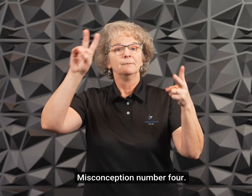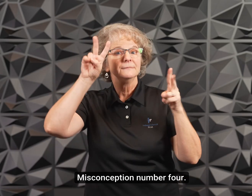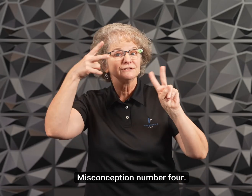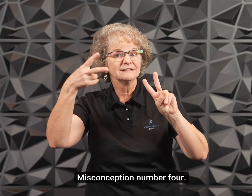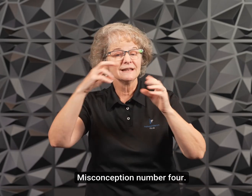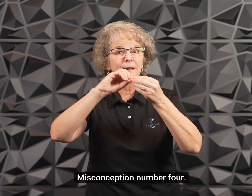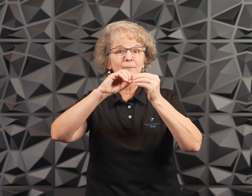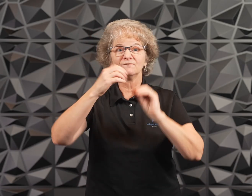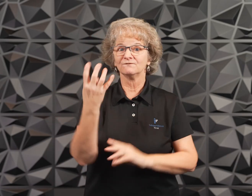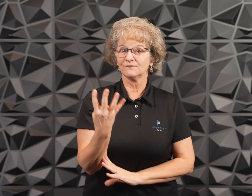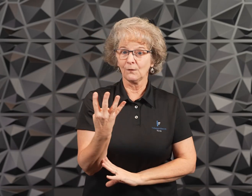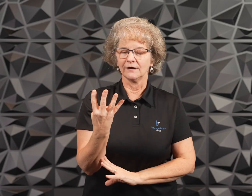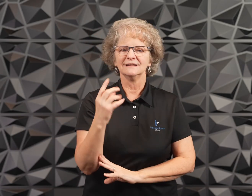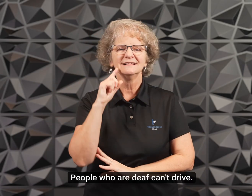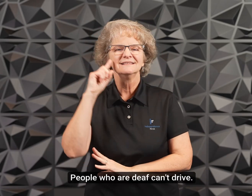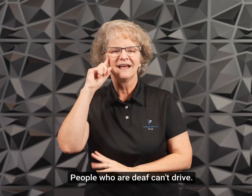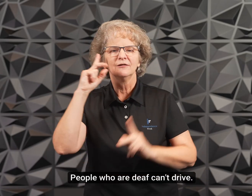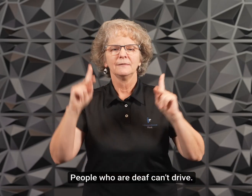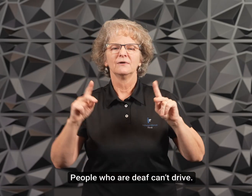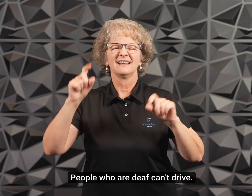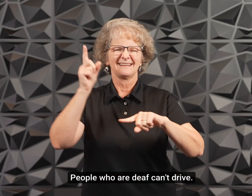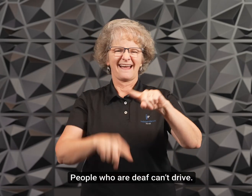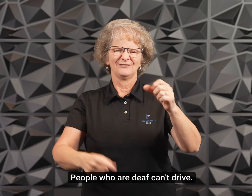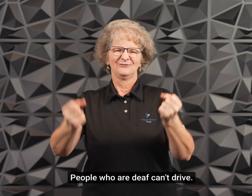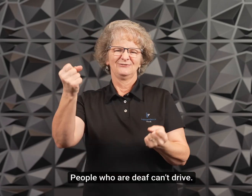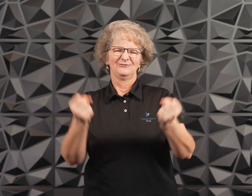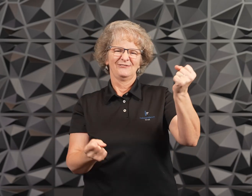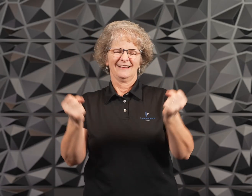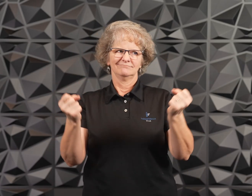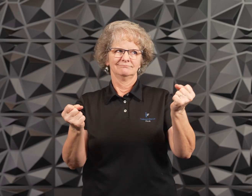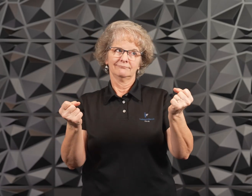Misconception number 4. People who are deaf can't drive.